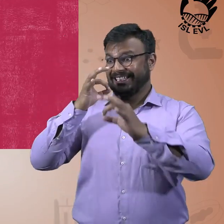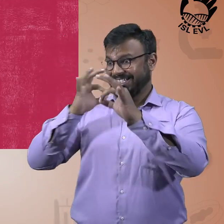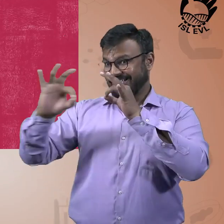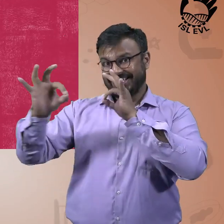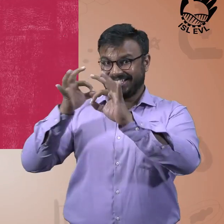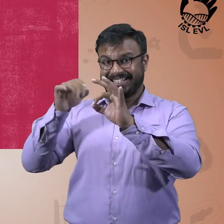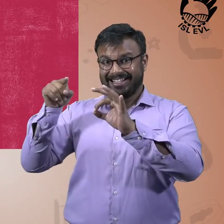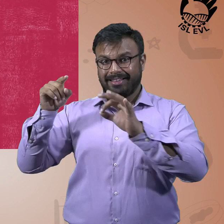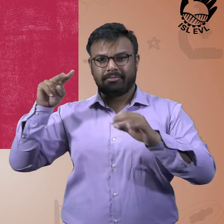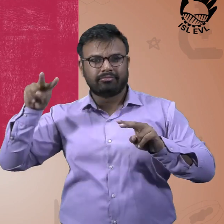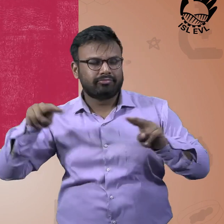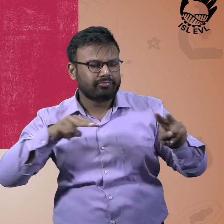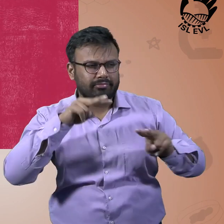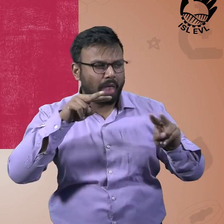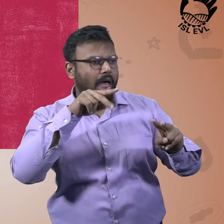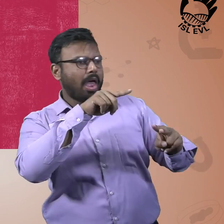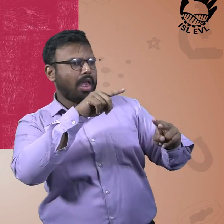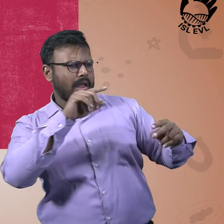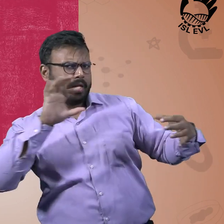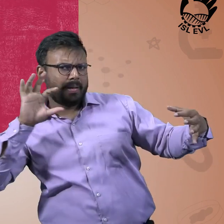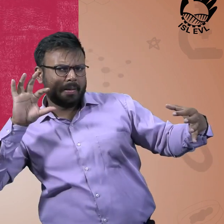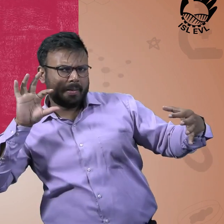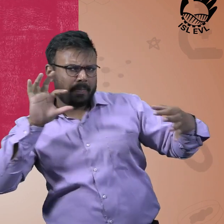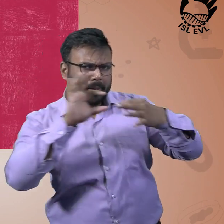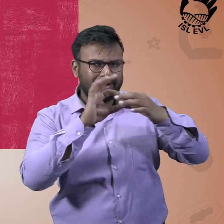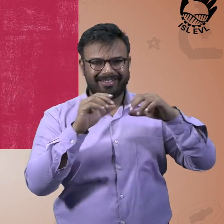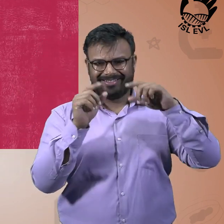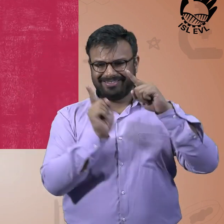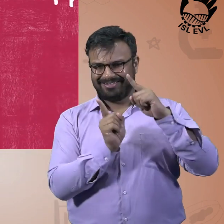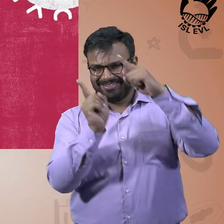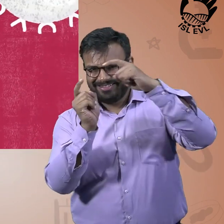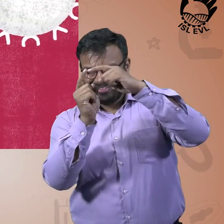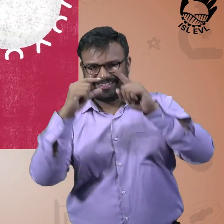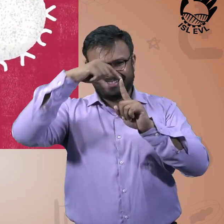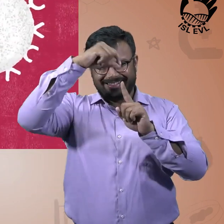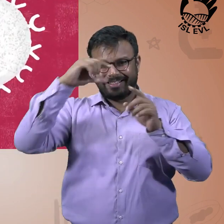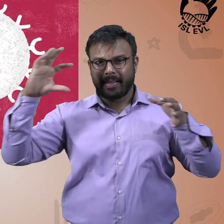Antigens communicate with white blood cells or WBCs.